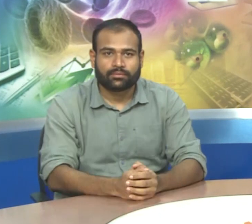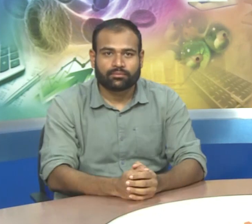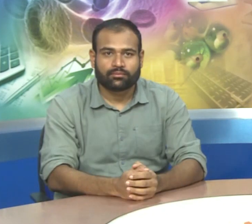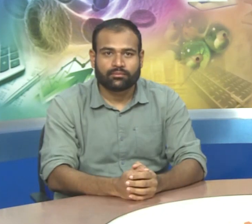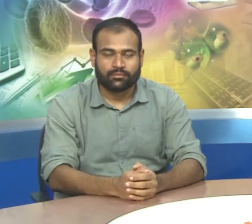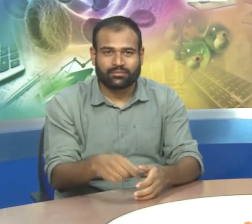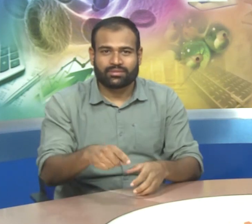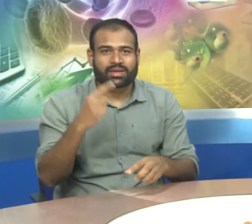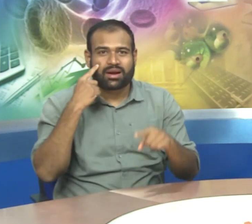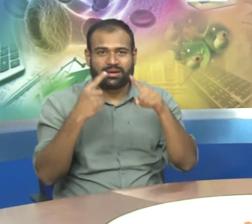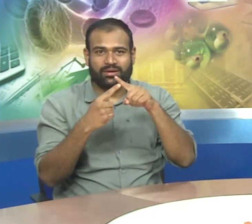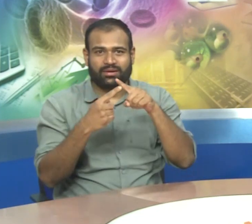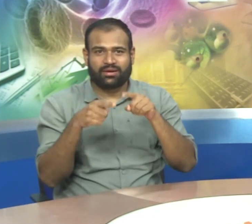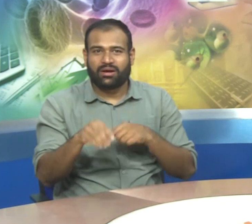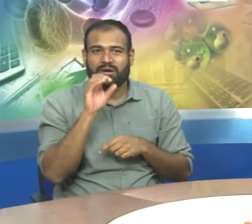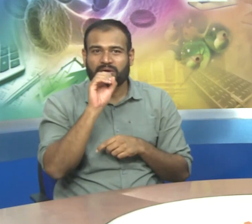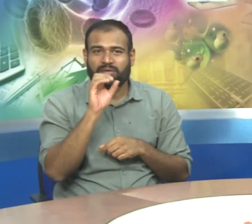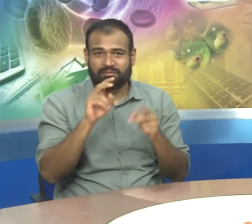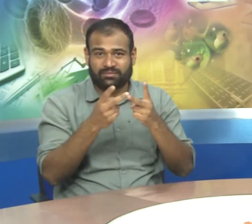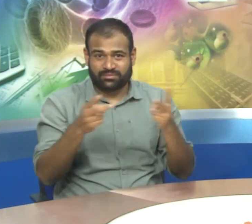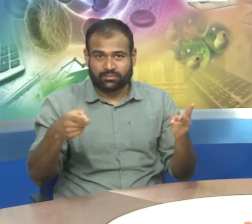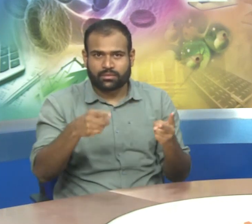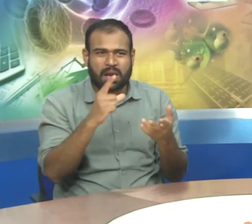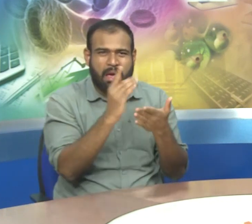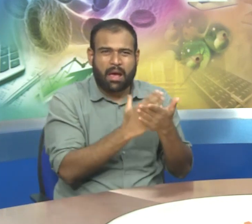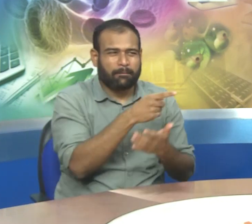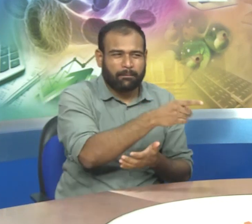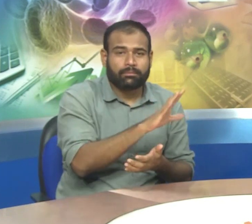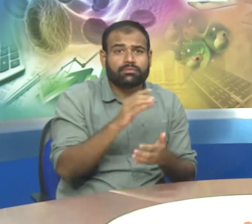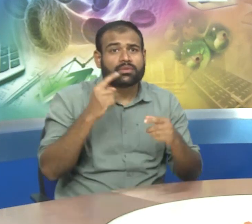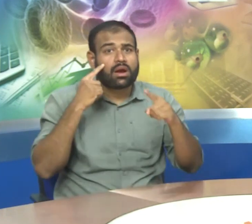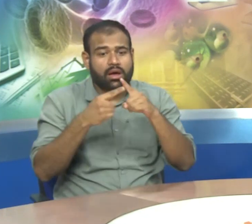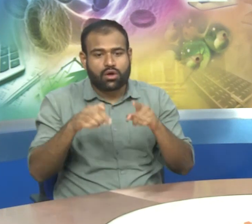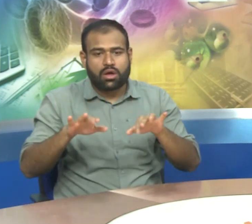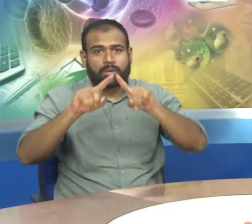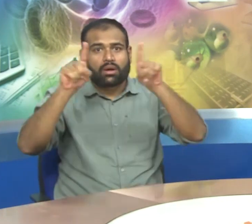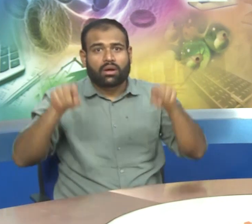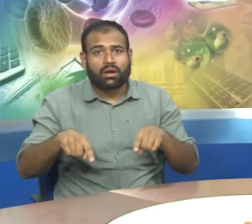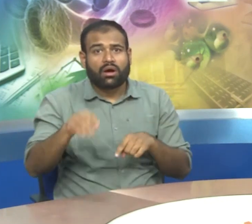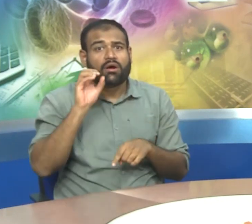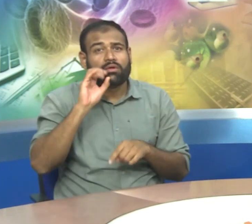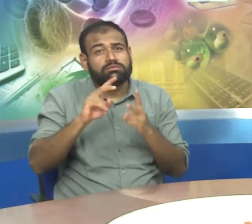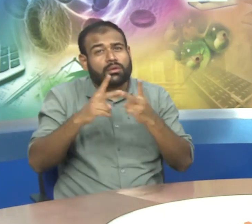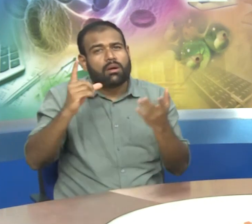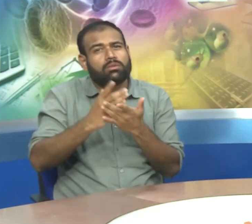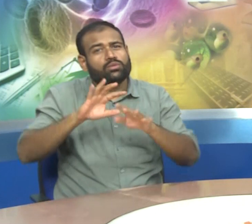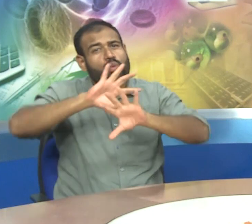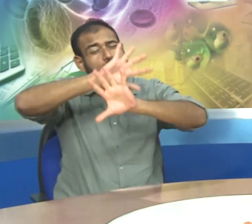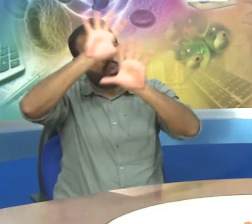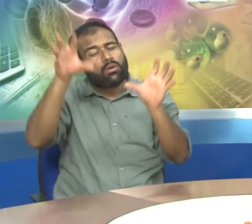Now let us understand the information technology related services. Advances in information and communication